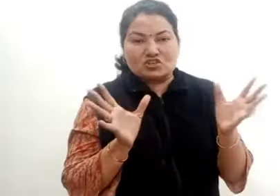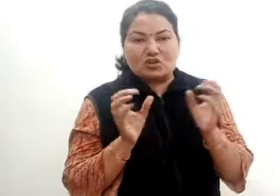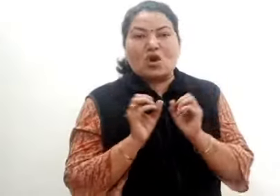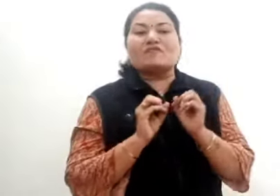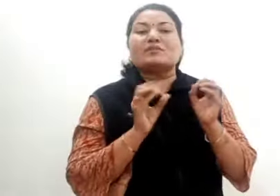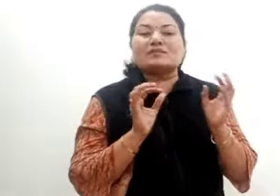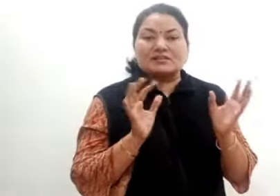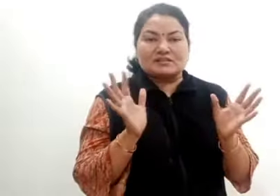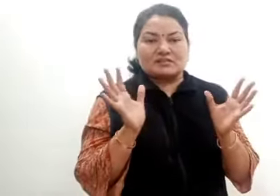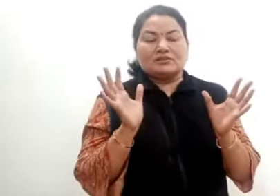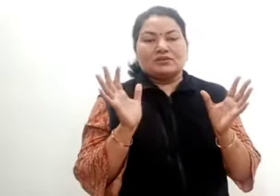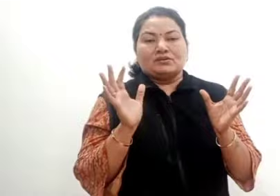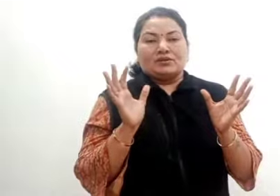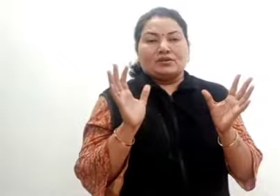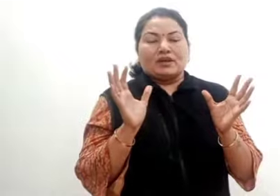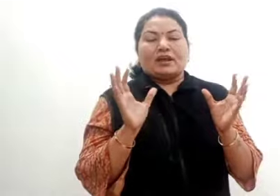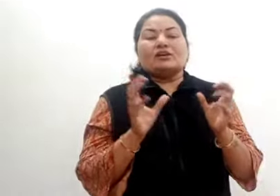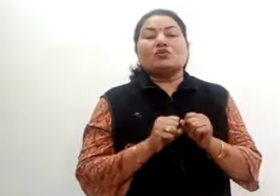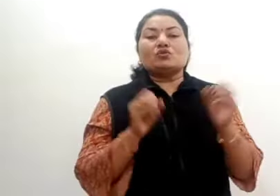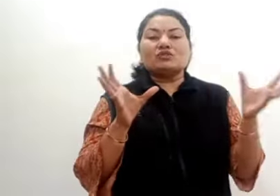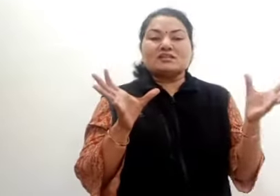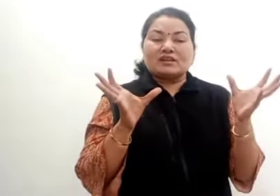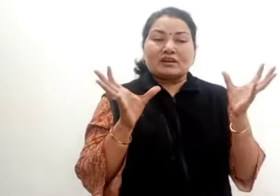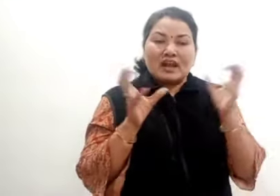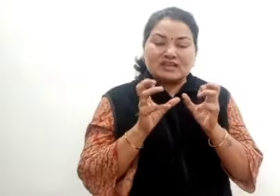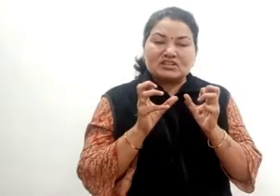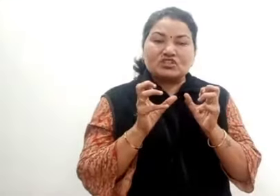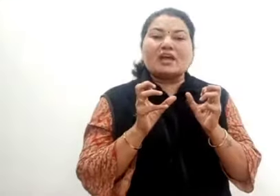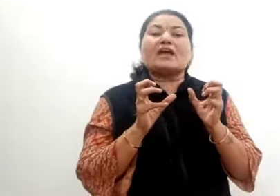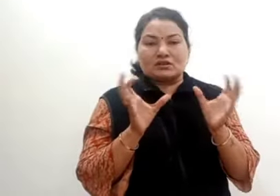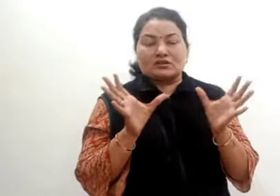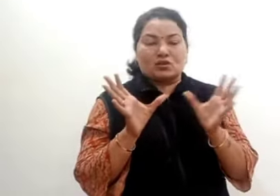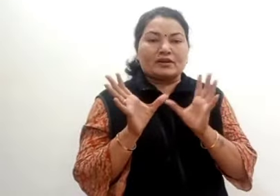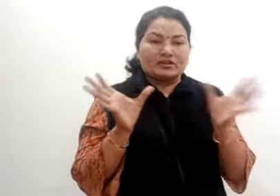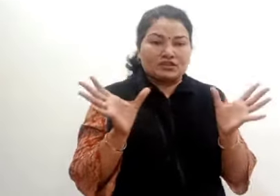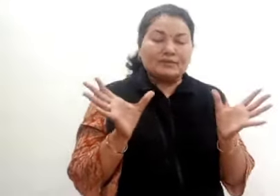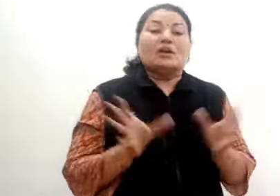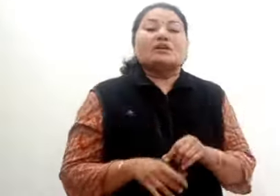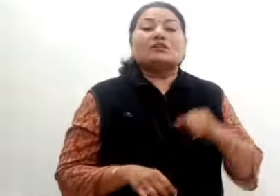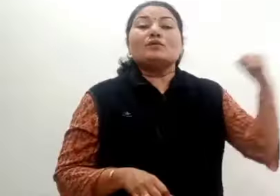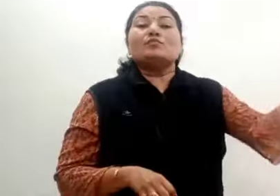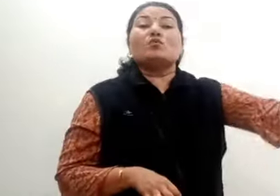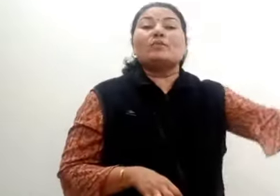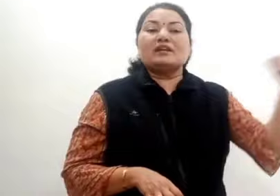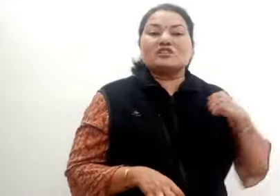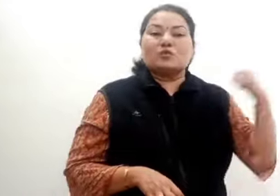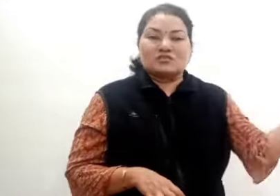relaxation of the muscles. And due to this relaxation and contraction, the movement is